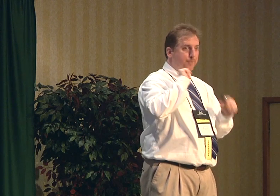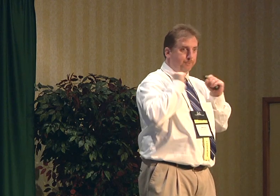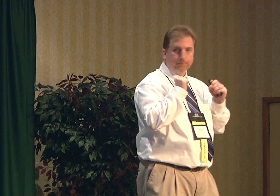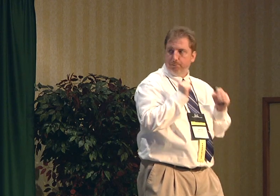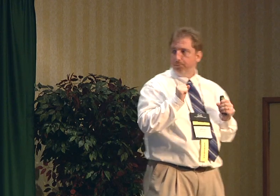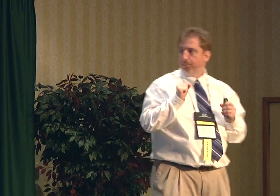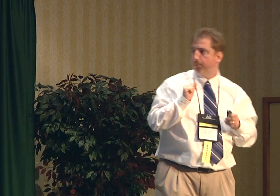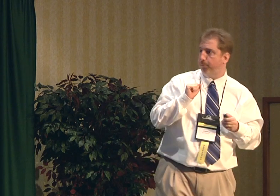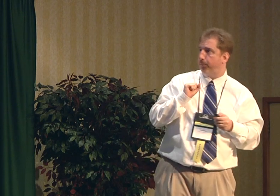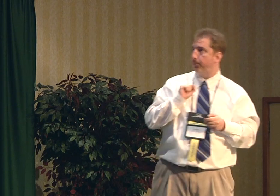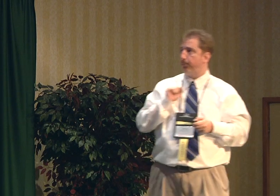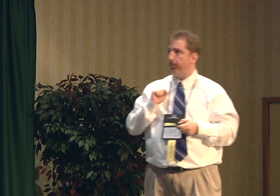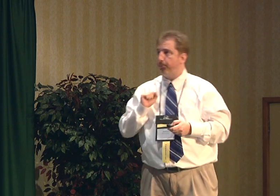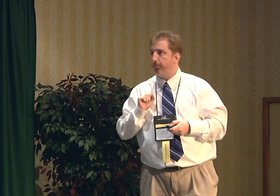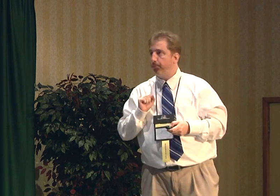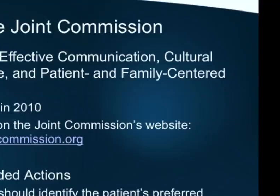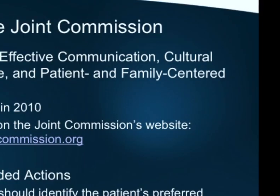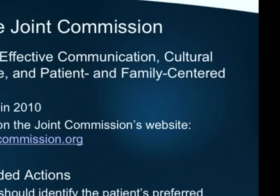I'd like to tell you more about why this is.